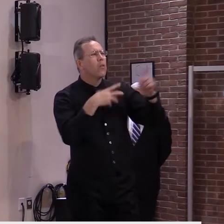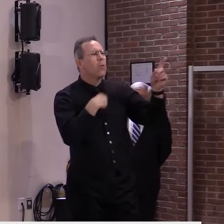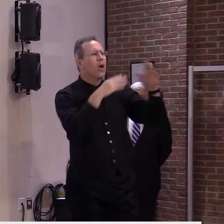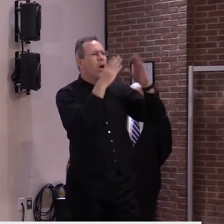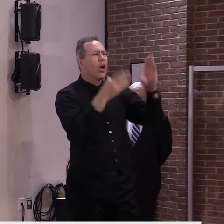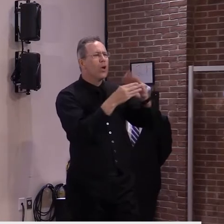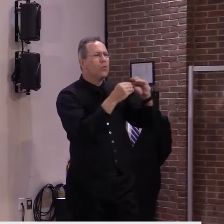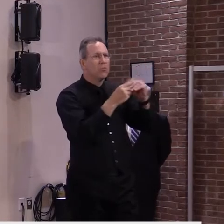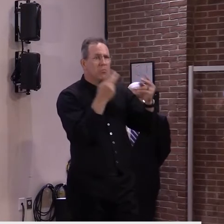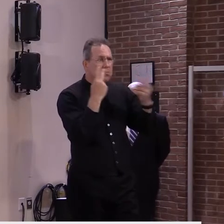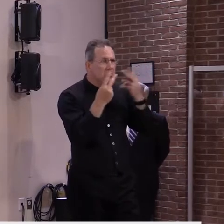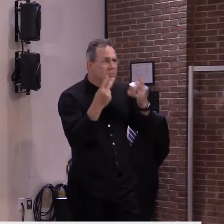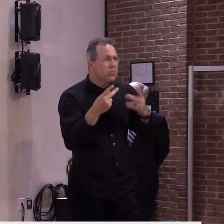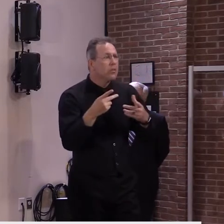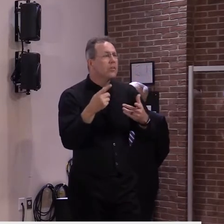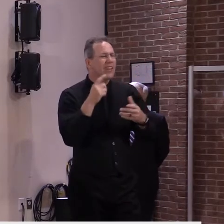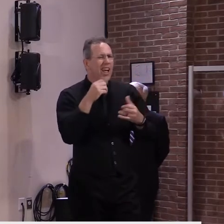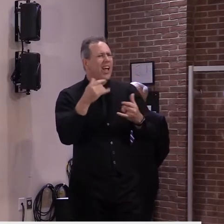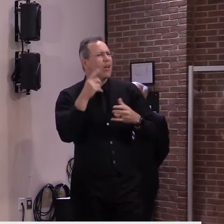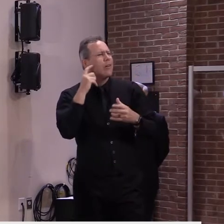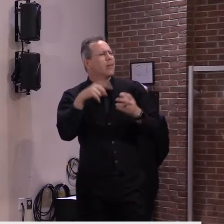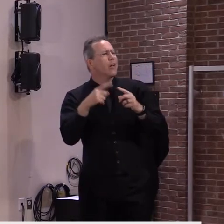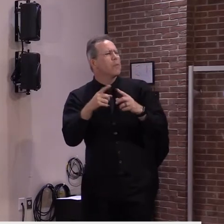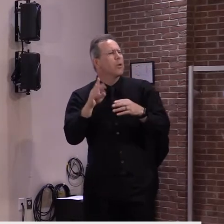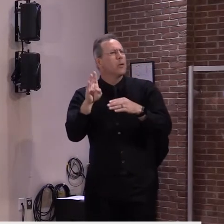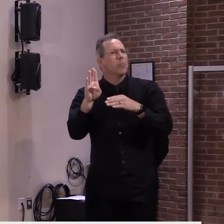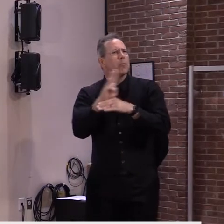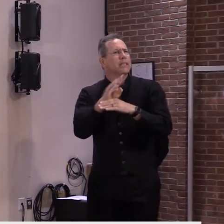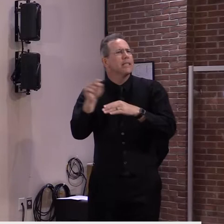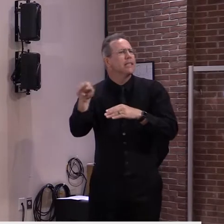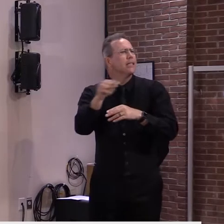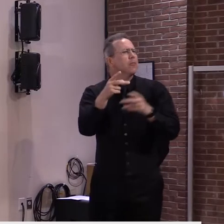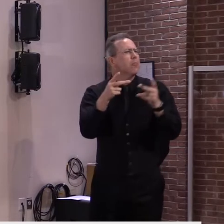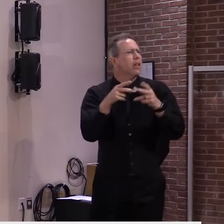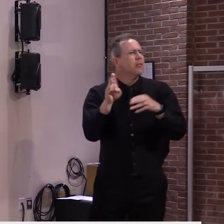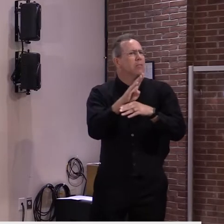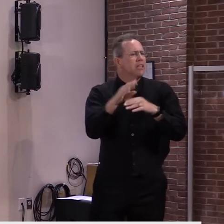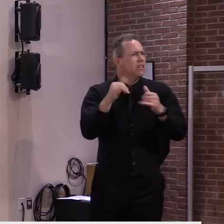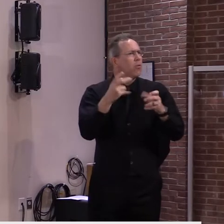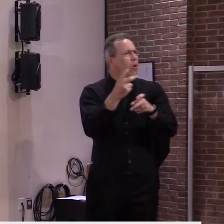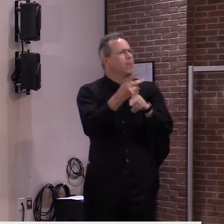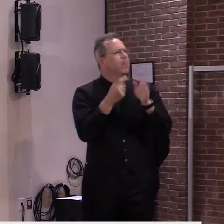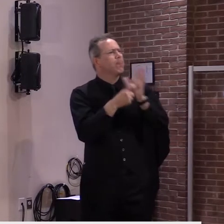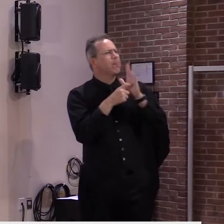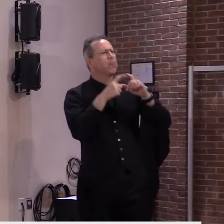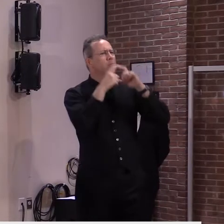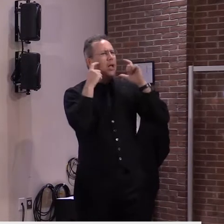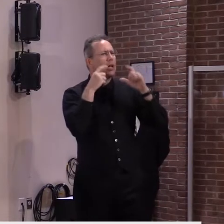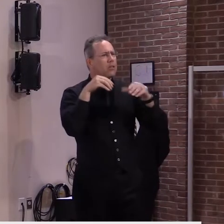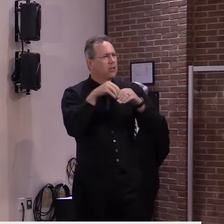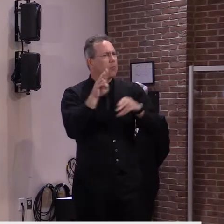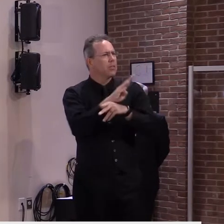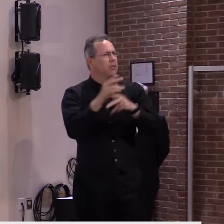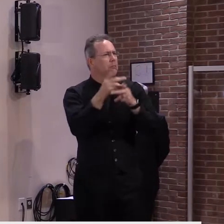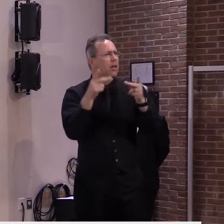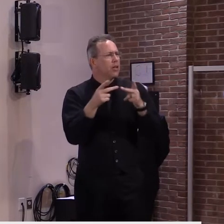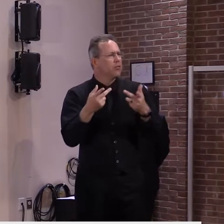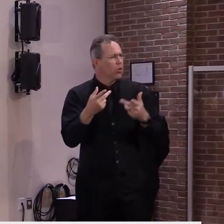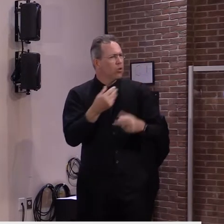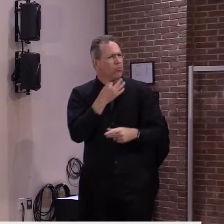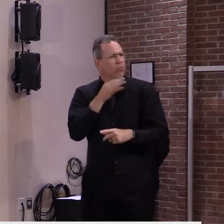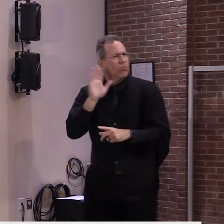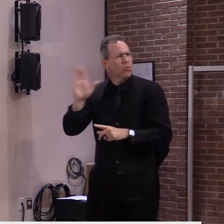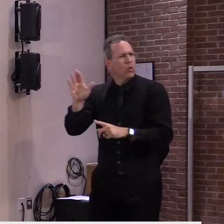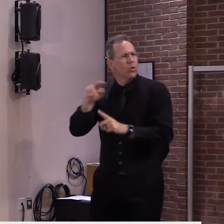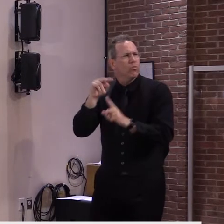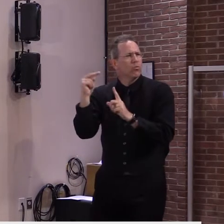are choosing to keep the mask mandate in effect. So I guess, you know, I'm just wondering, you know, what are your thoughts on it? I mean,